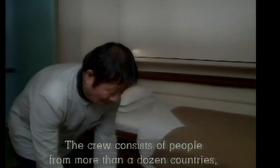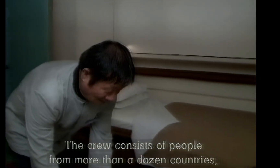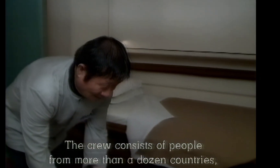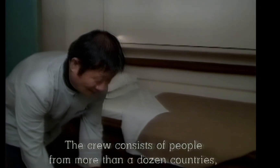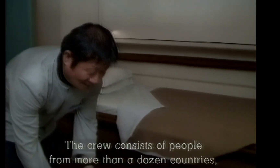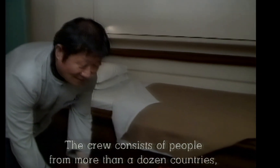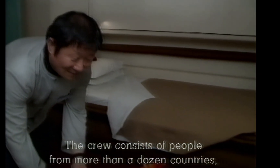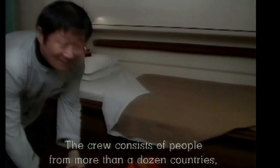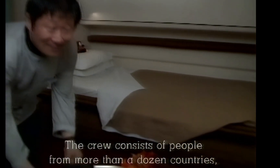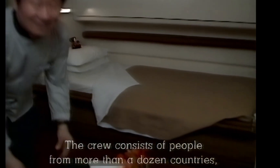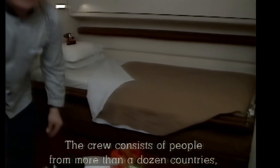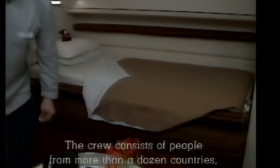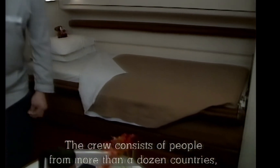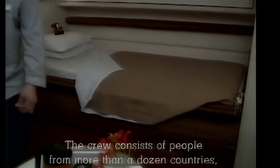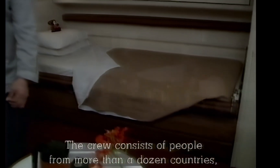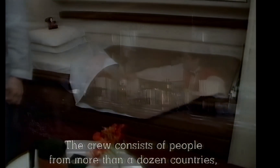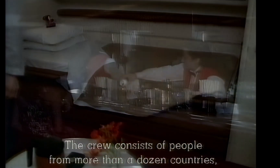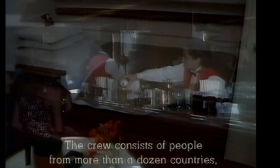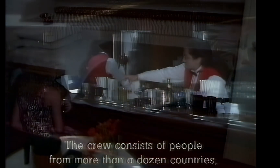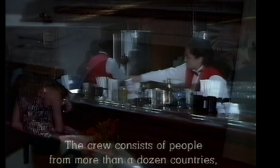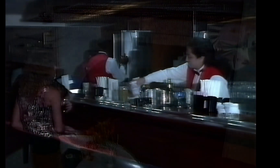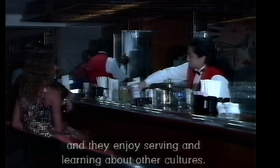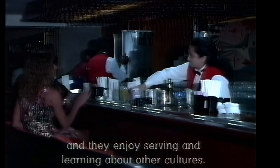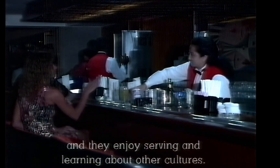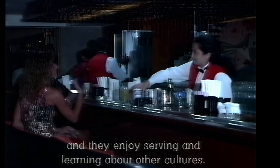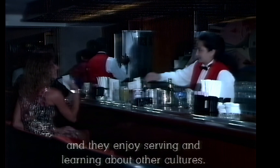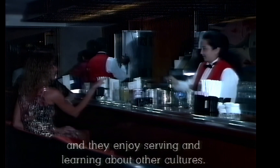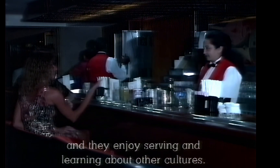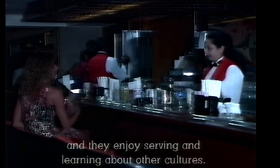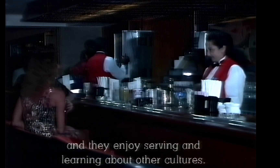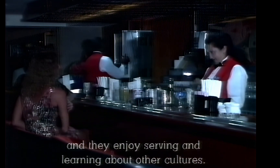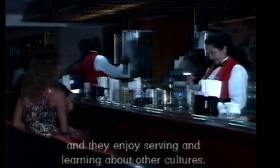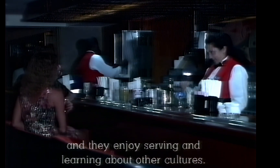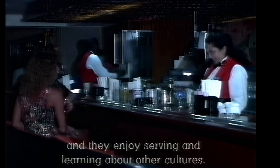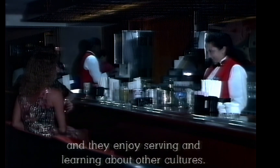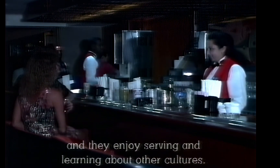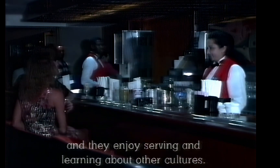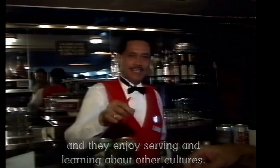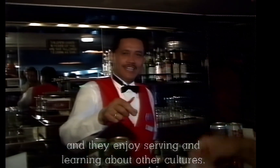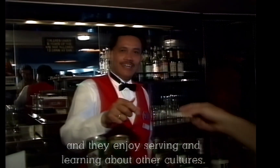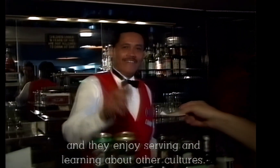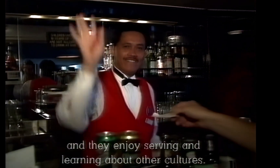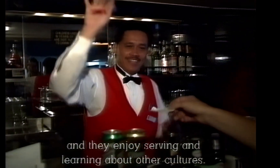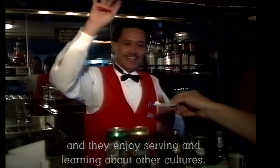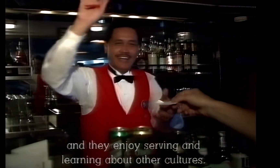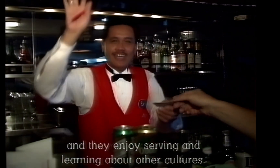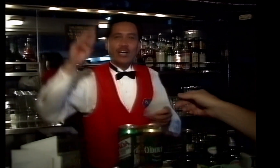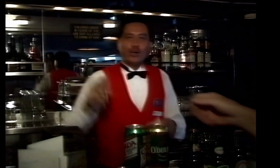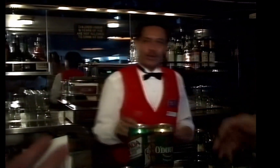than a dozen countries, and they accept the challenge of serving and learning about other cultures with particular enthusiasm.